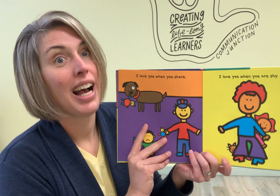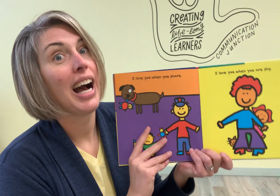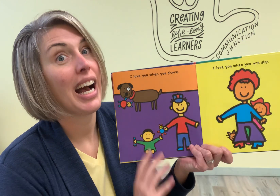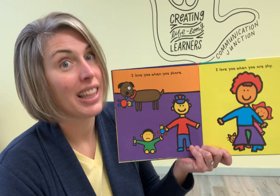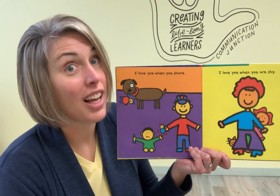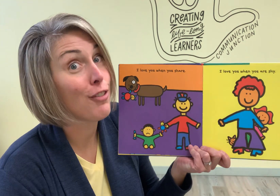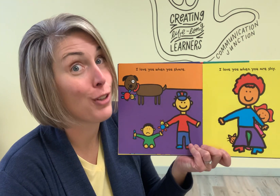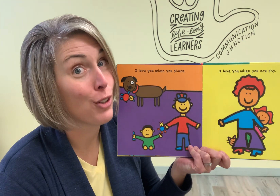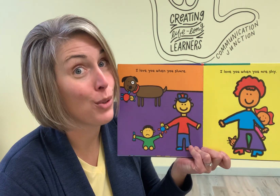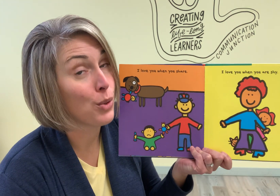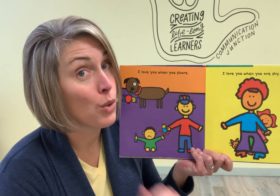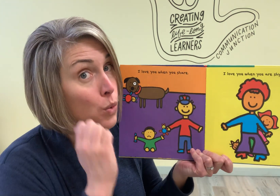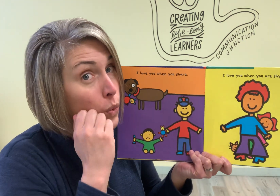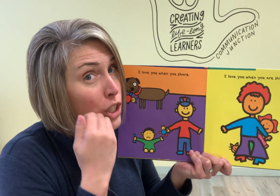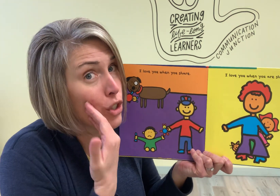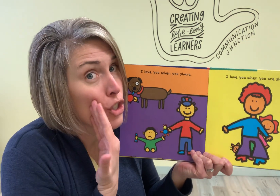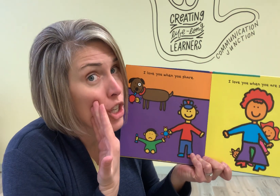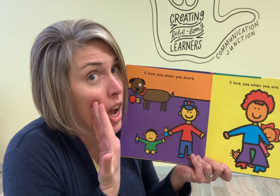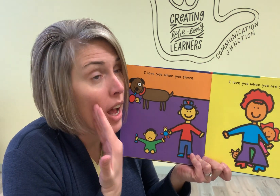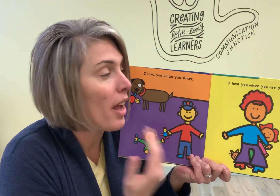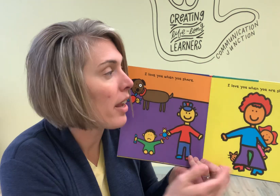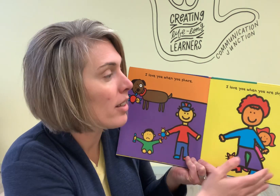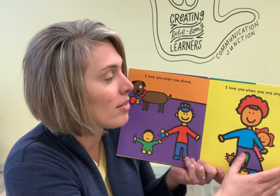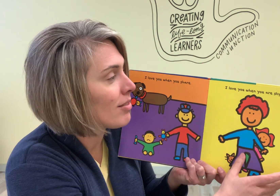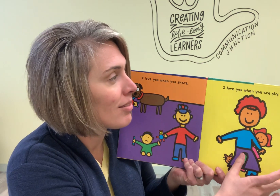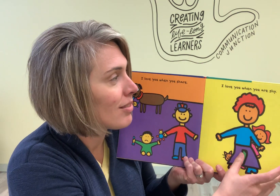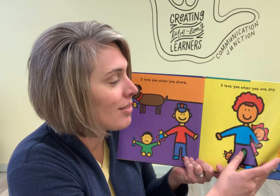I love you when you're shy.